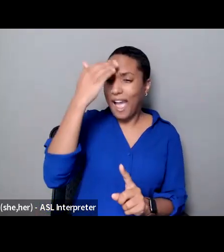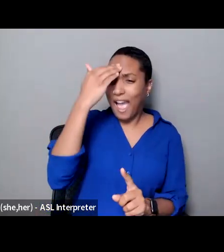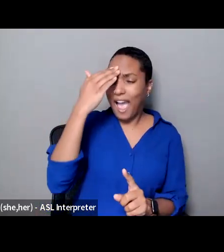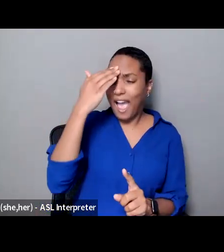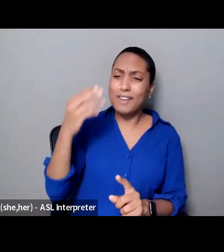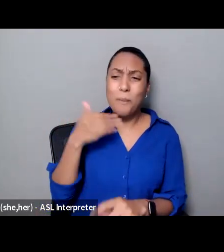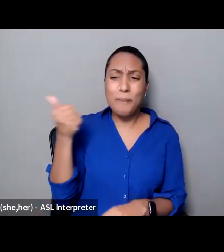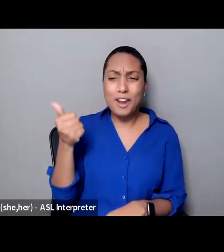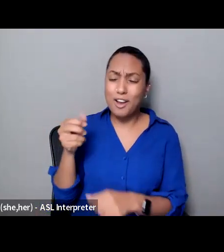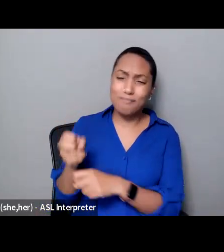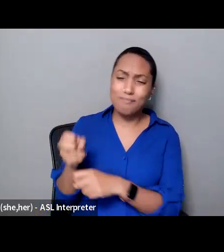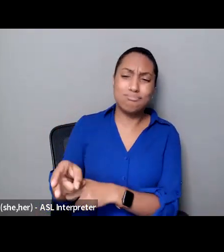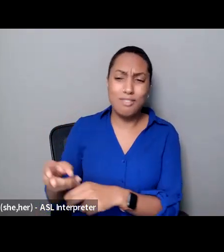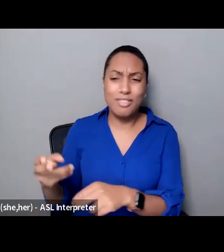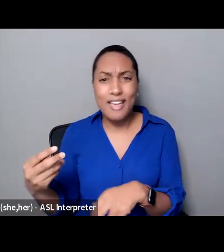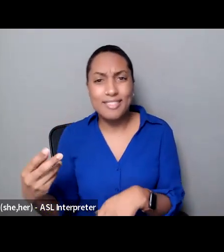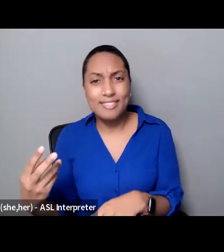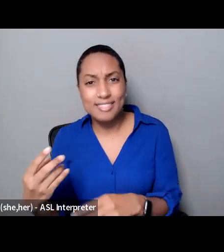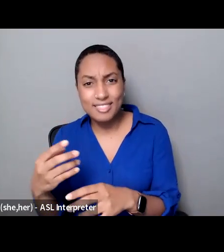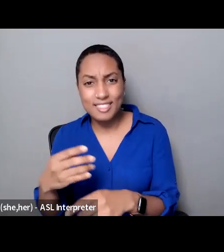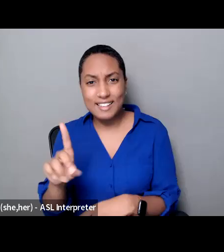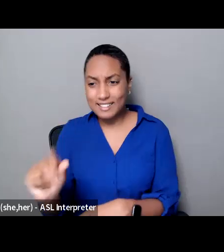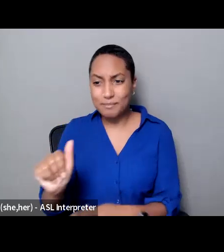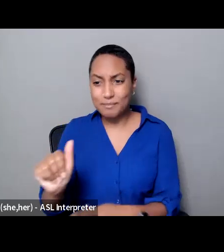sometimes I think this comes because we have